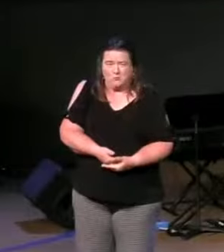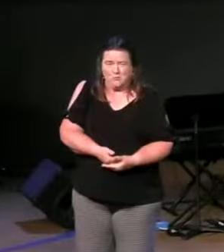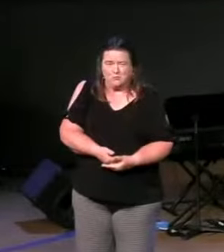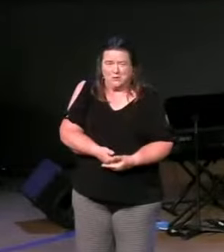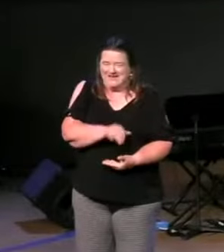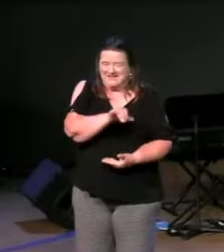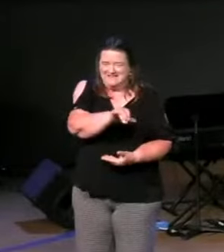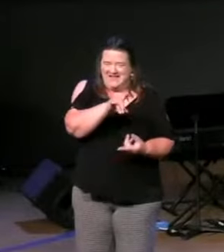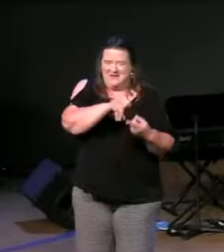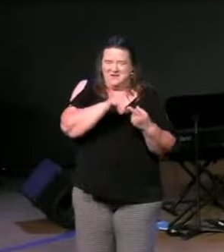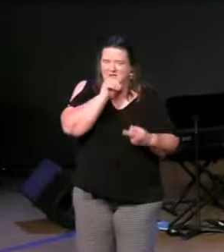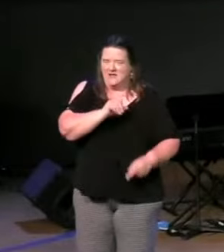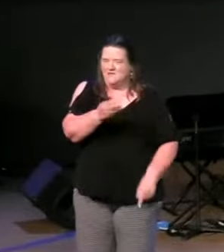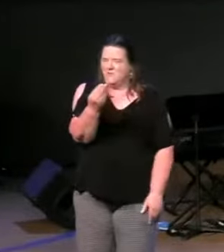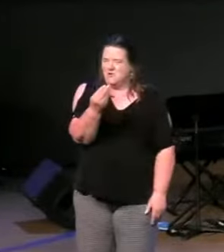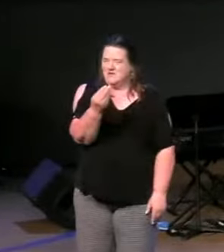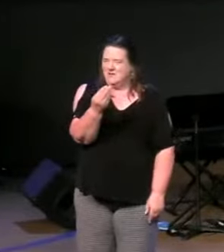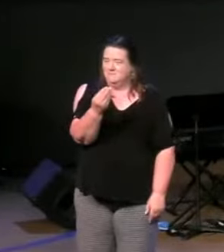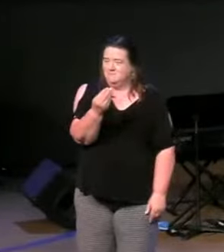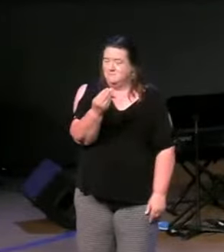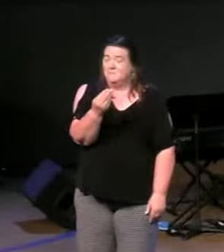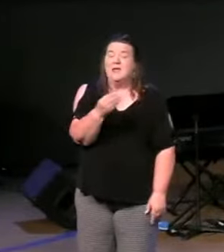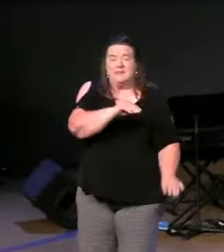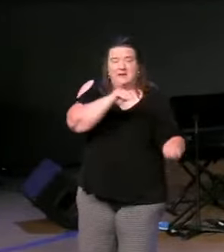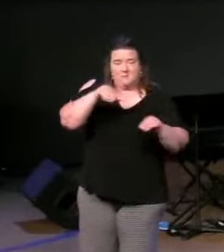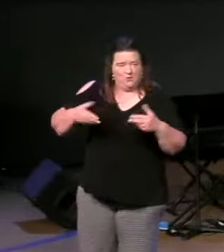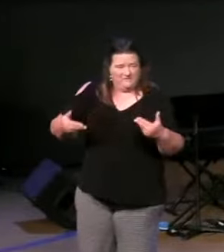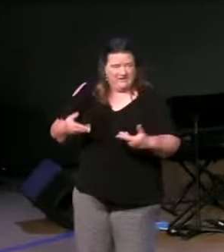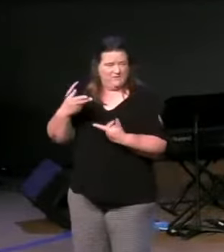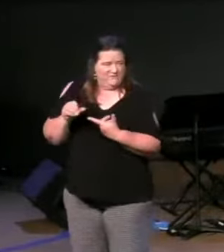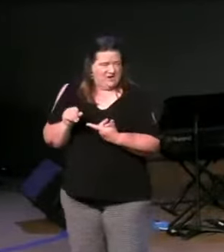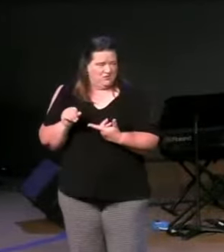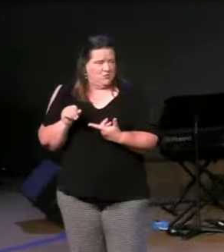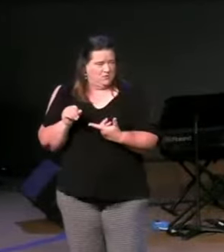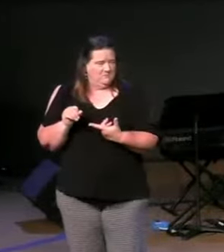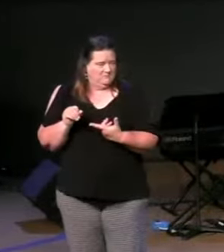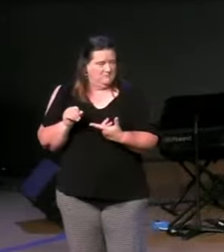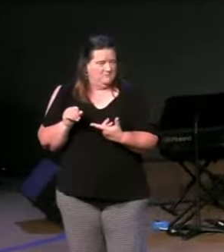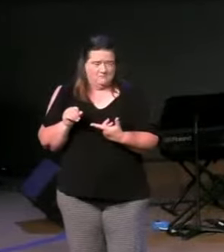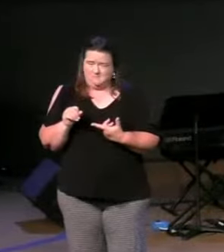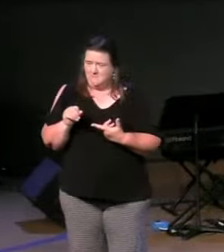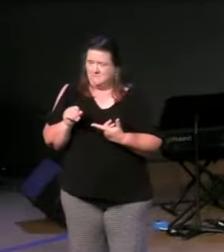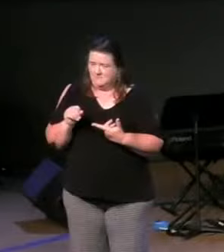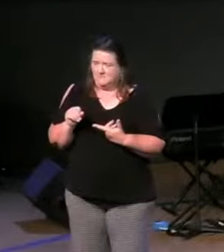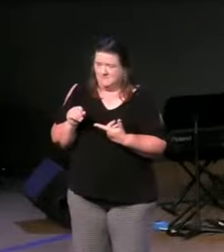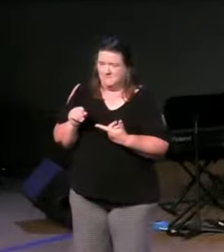about 14. I did high school here at Braille Linda High School, just down the street.